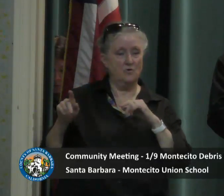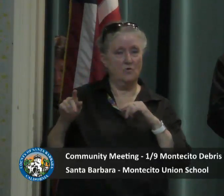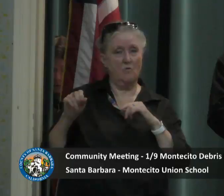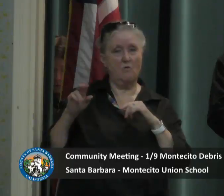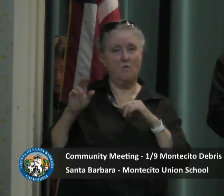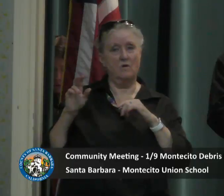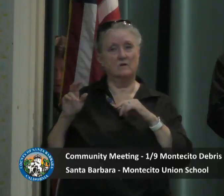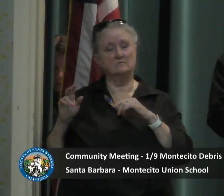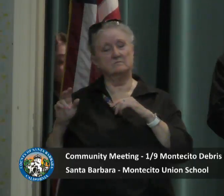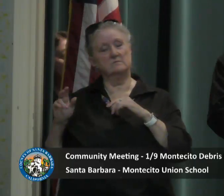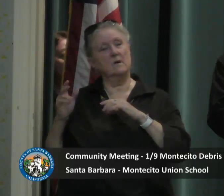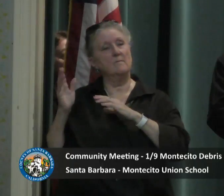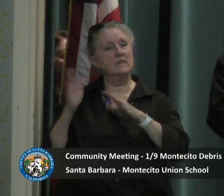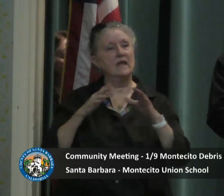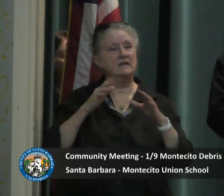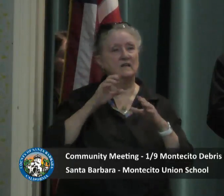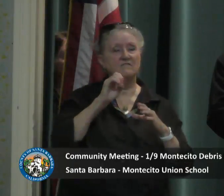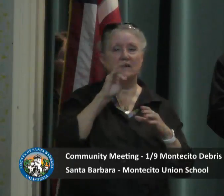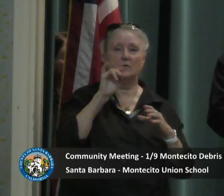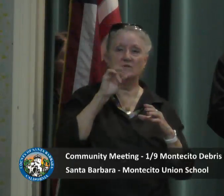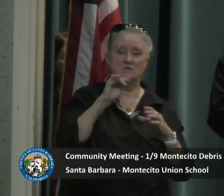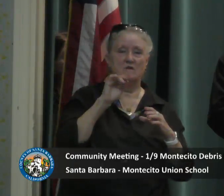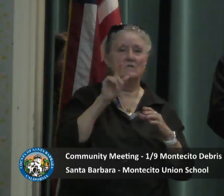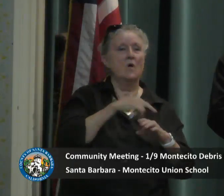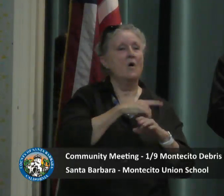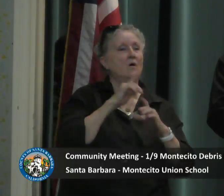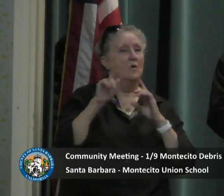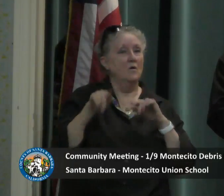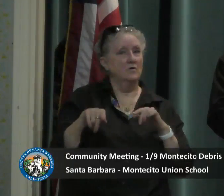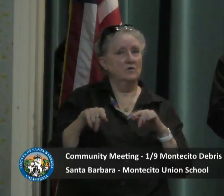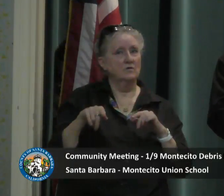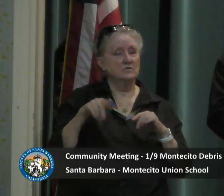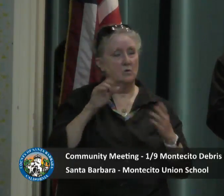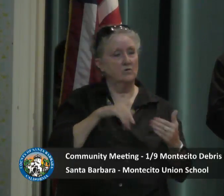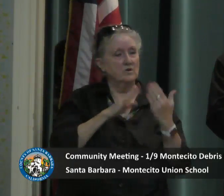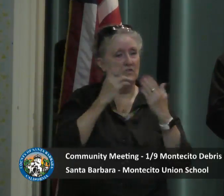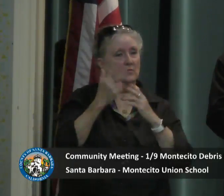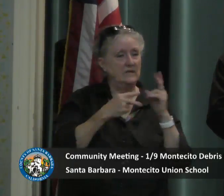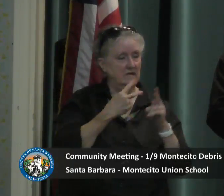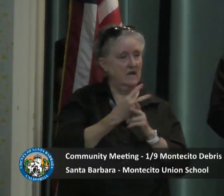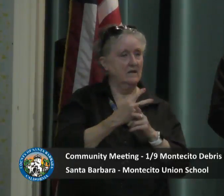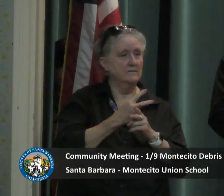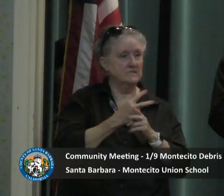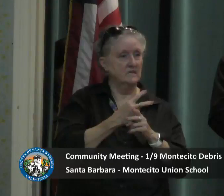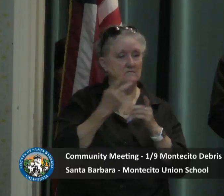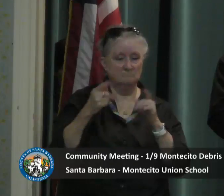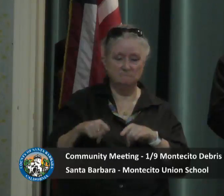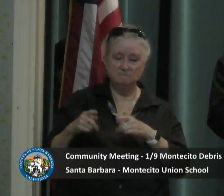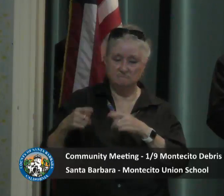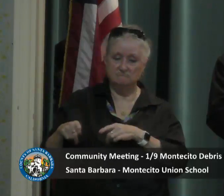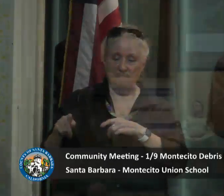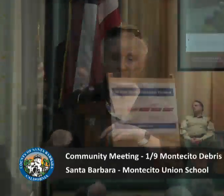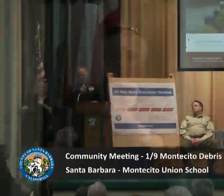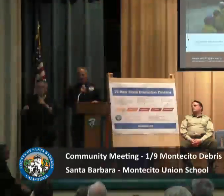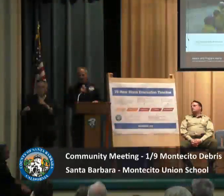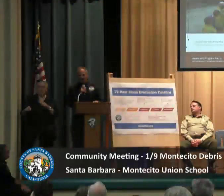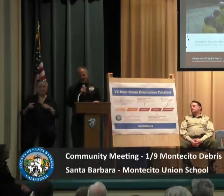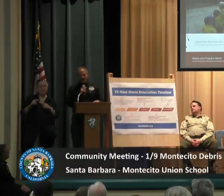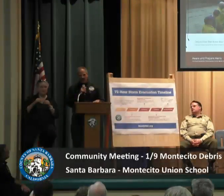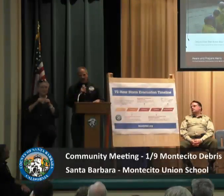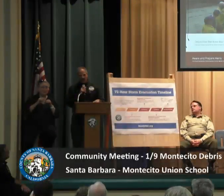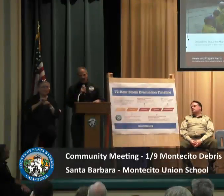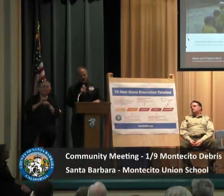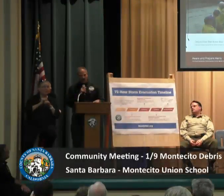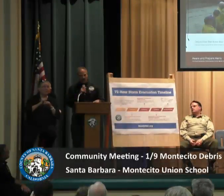planned evacuation of long order. So we're addressing the three types of scenarios that could occur to a school. We will continue to work